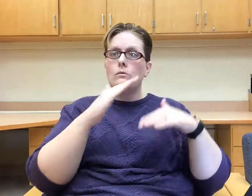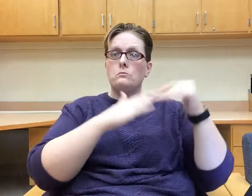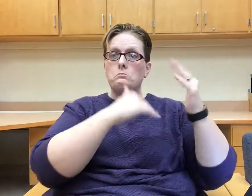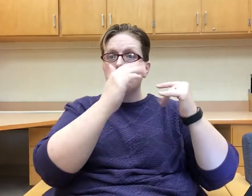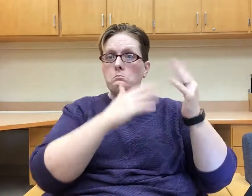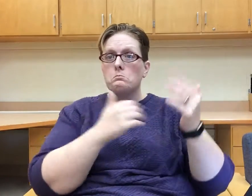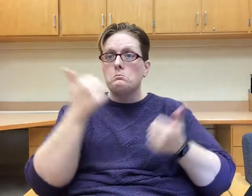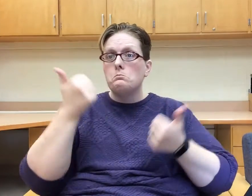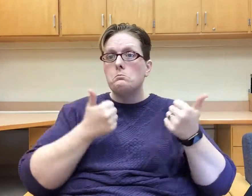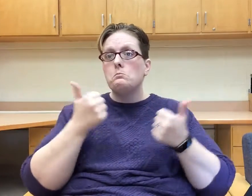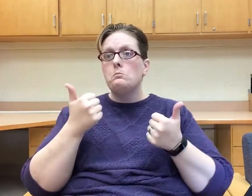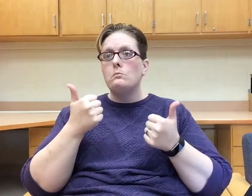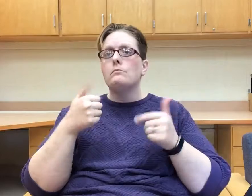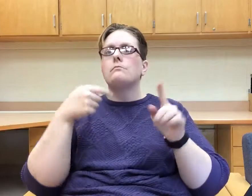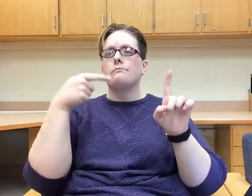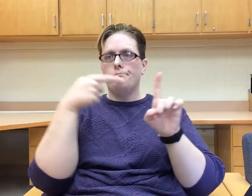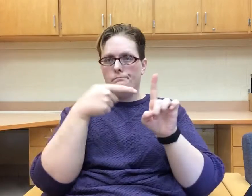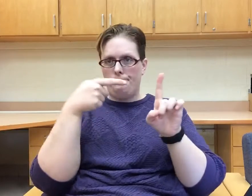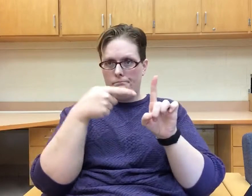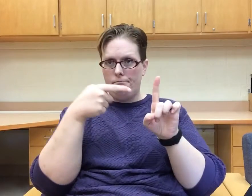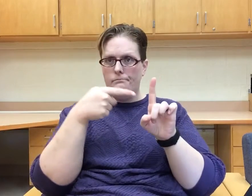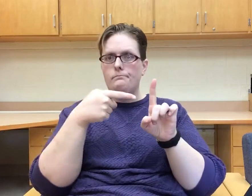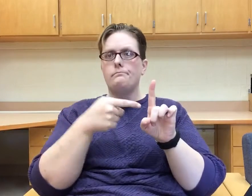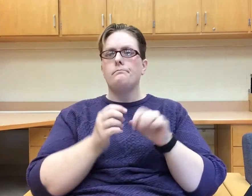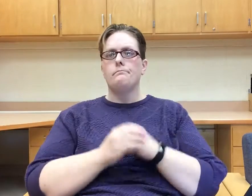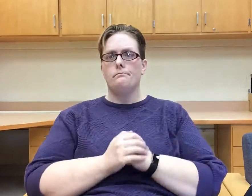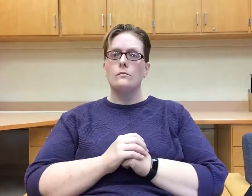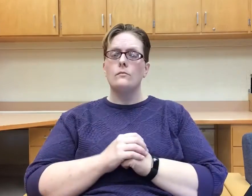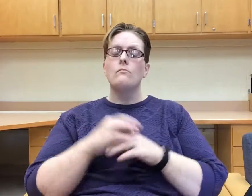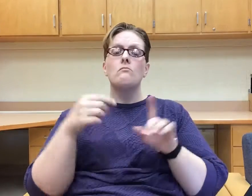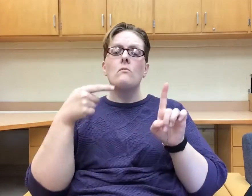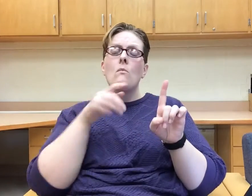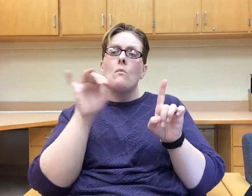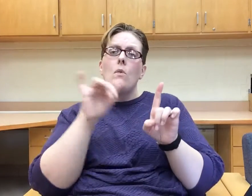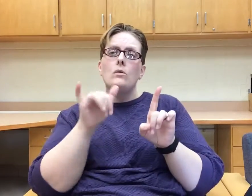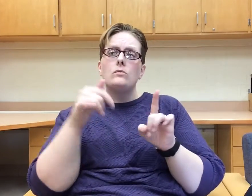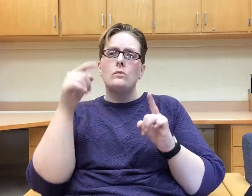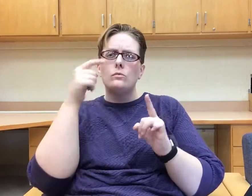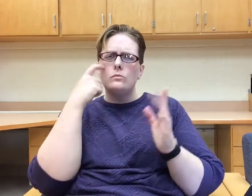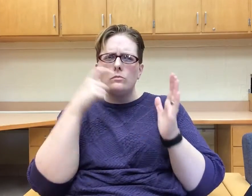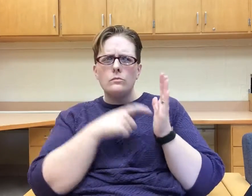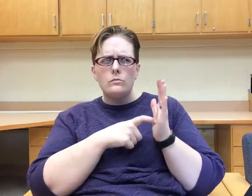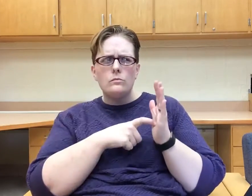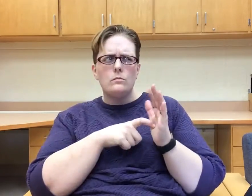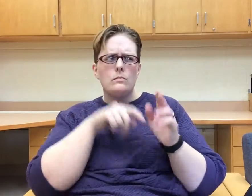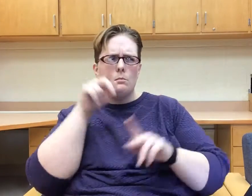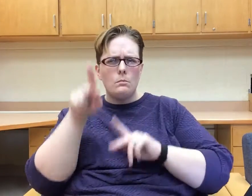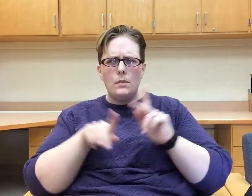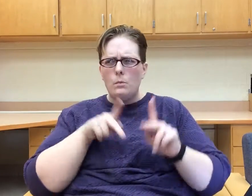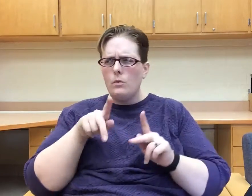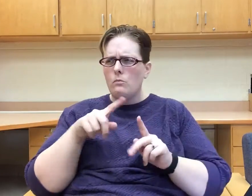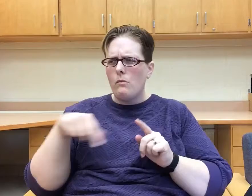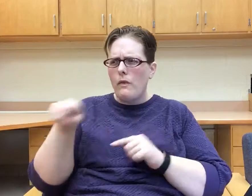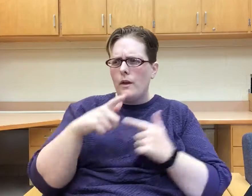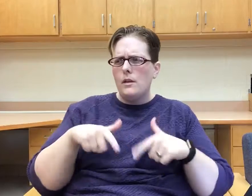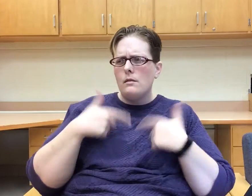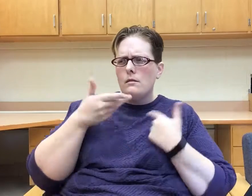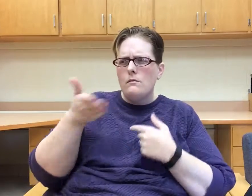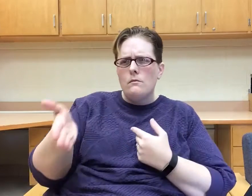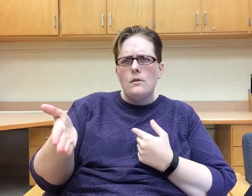better to build houses there? That's the geographer's job. Also, he's the one that's going to be